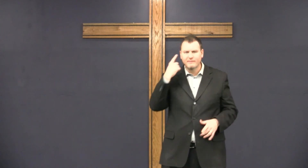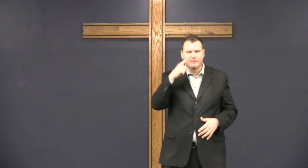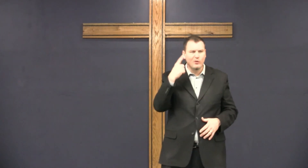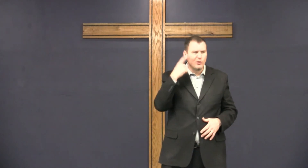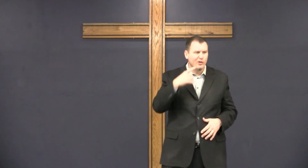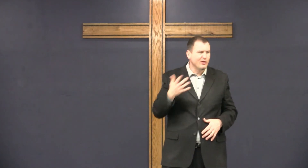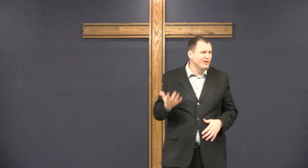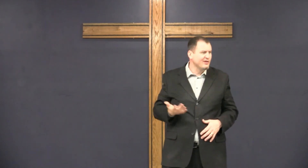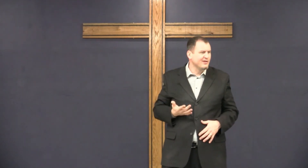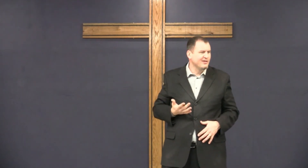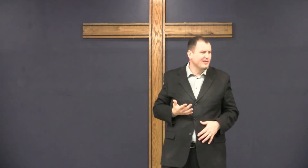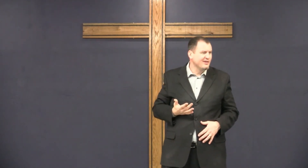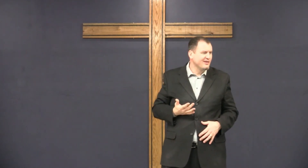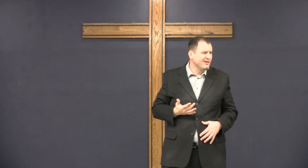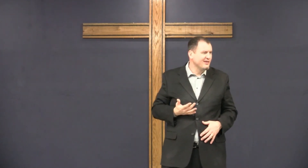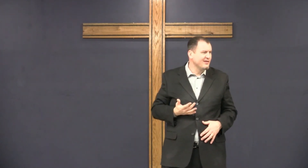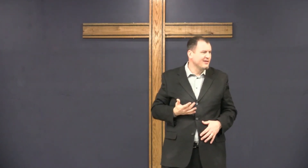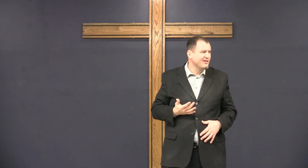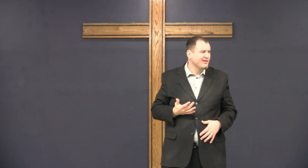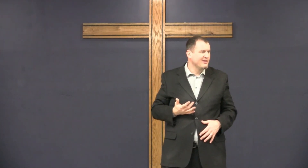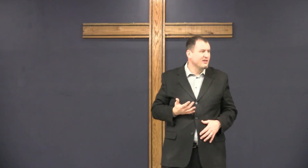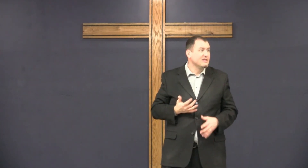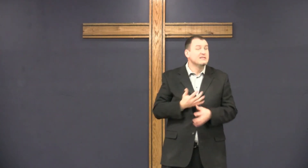What did Jesus come for? To